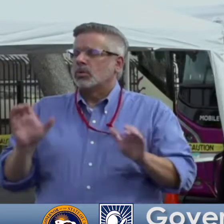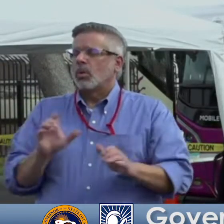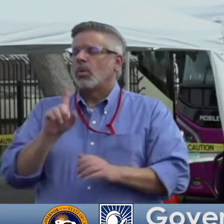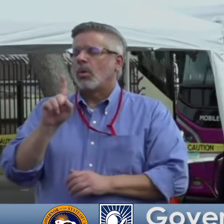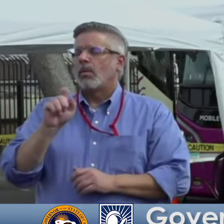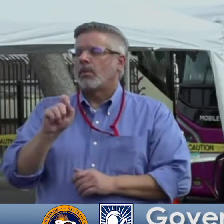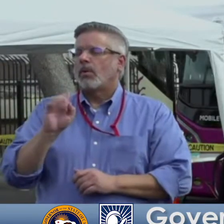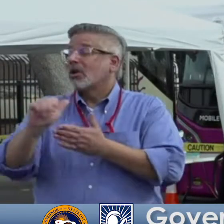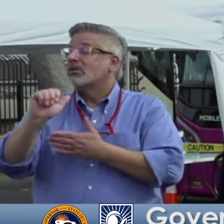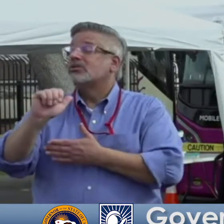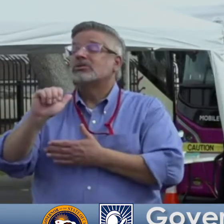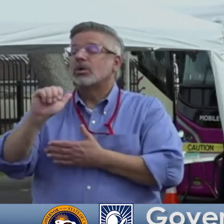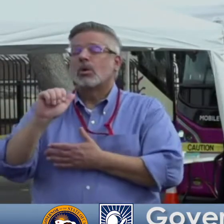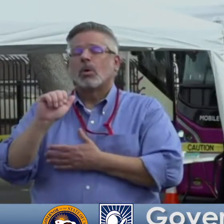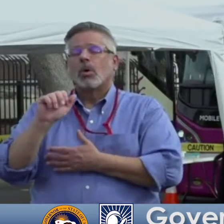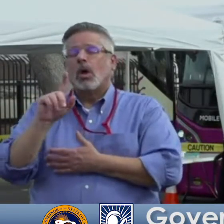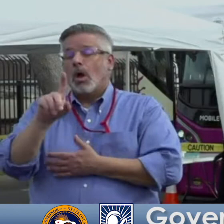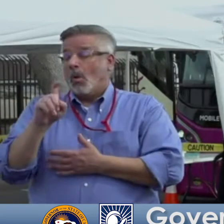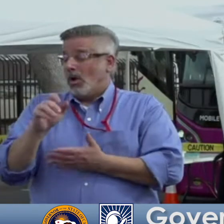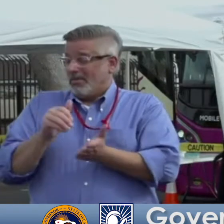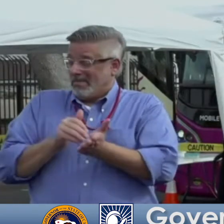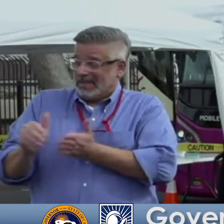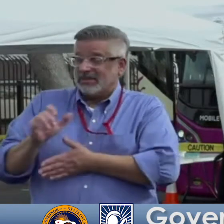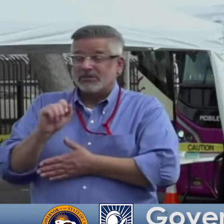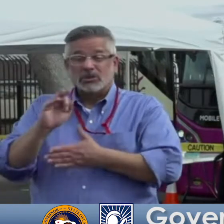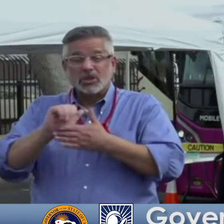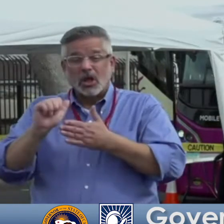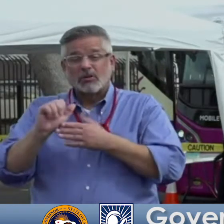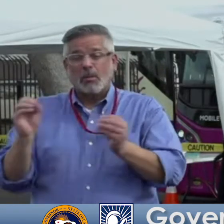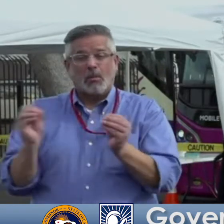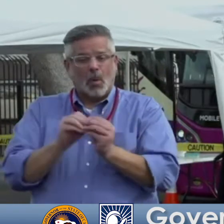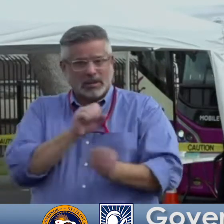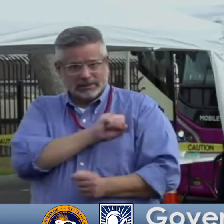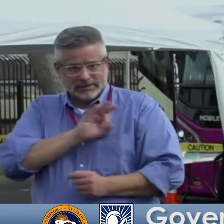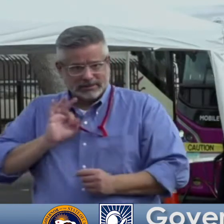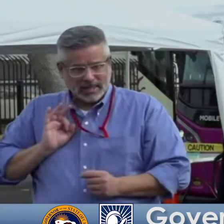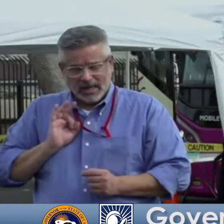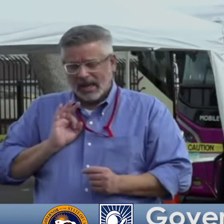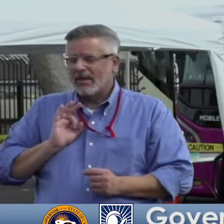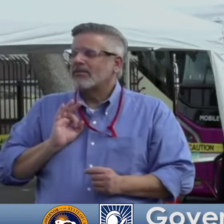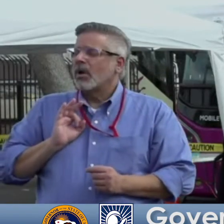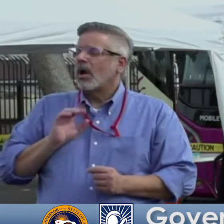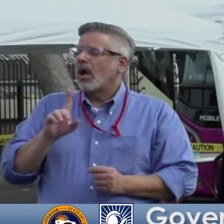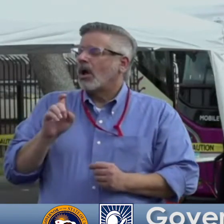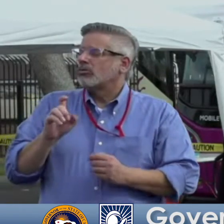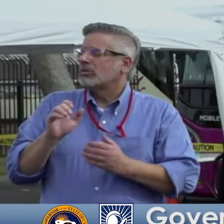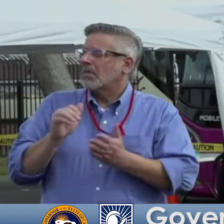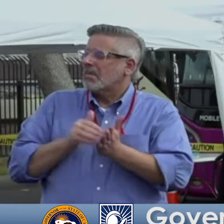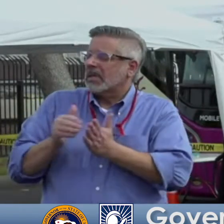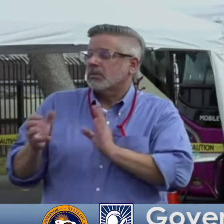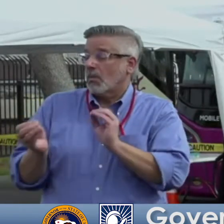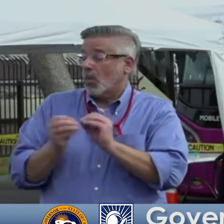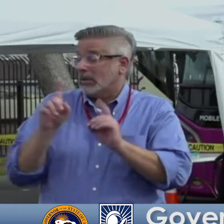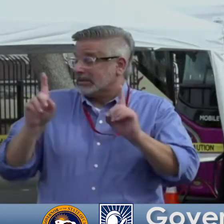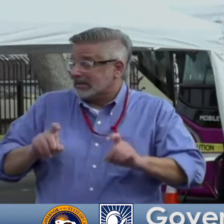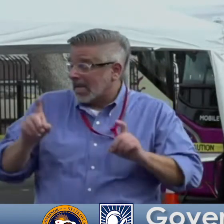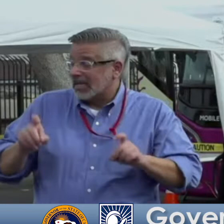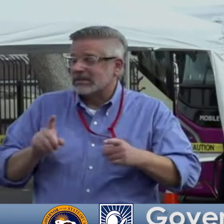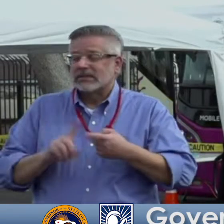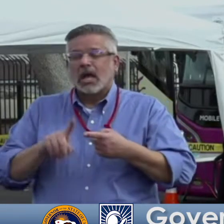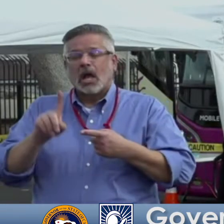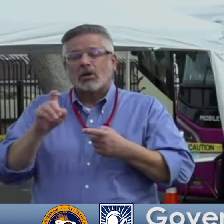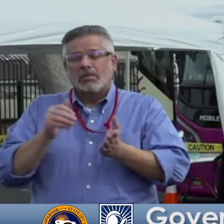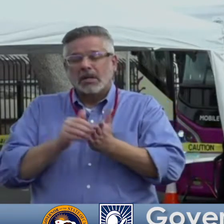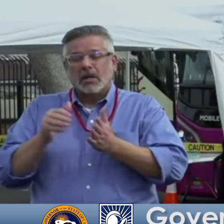$1.4 billion, hundreds of millions of dollars for more staff, hundreds of millions of dollars more tests, hundreds of millions of dollars